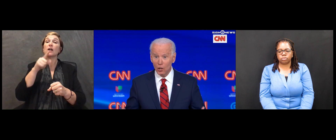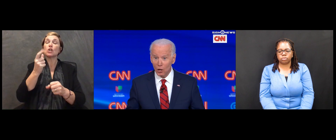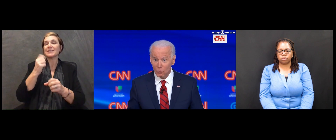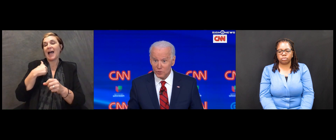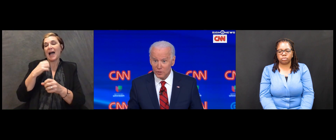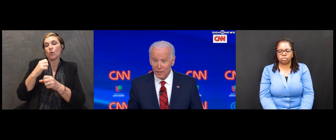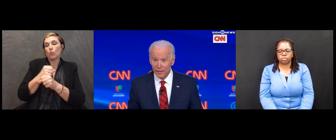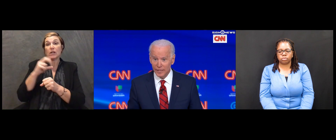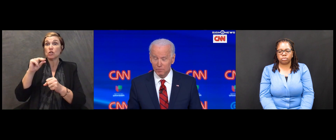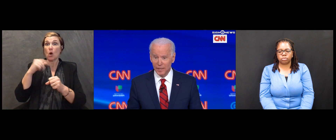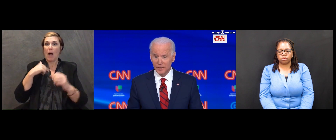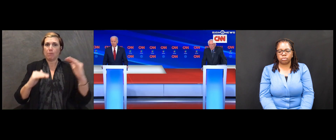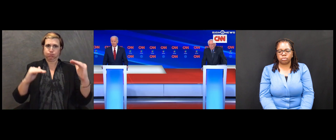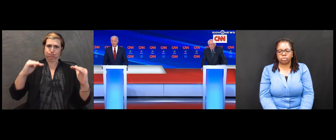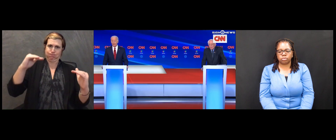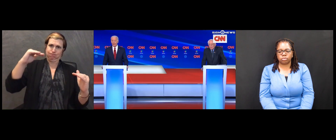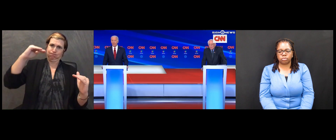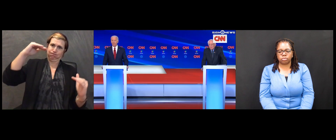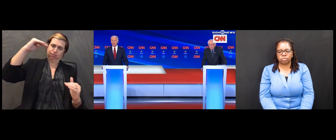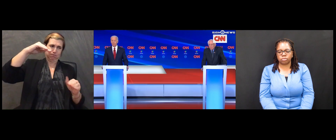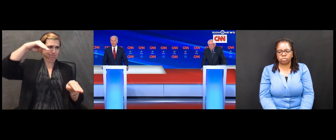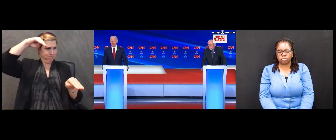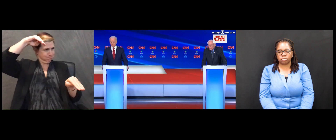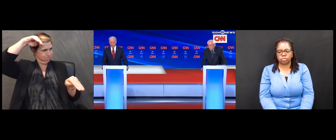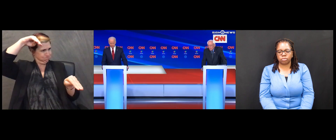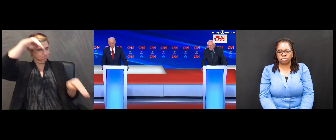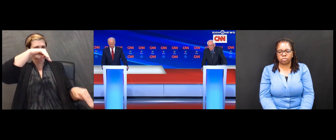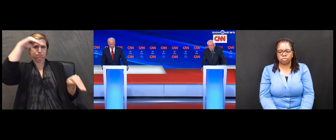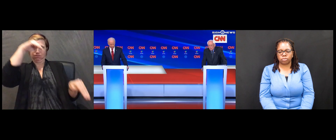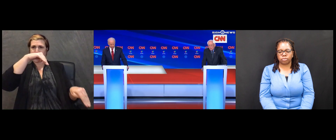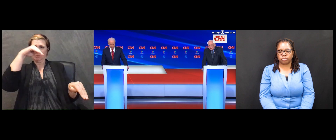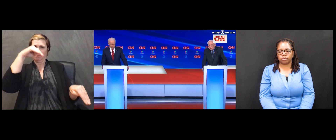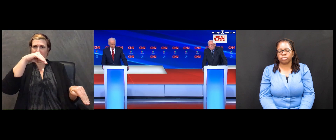even close in these places. Senator,